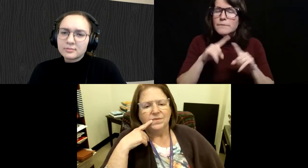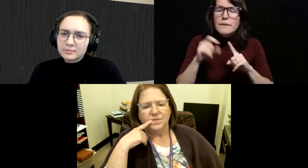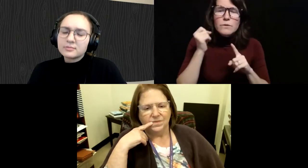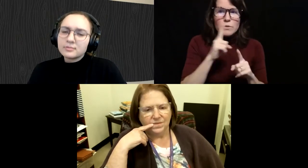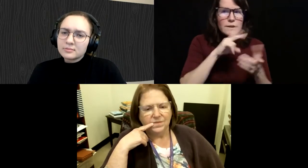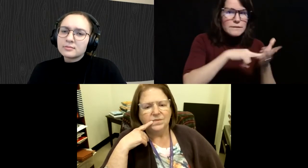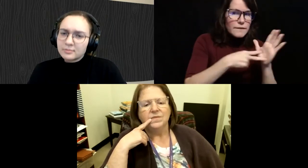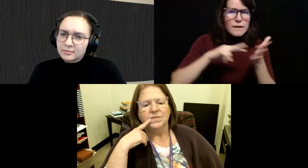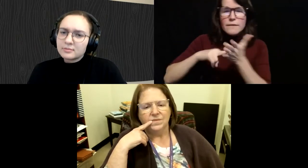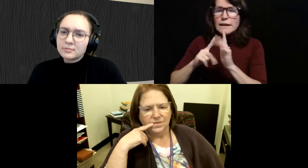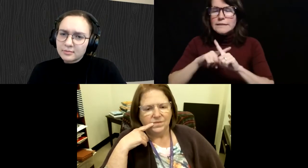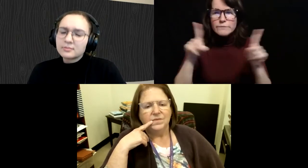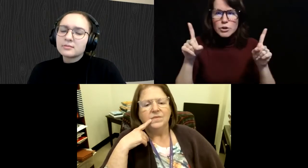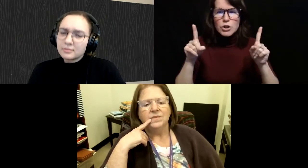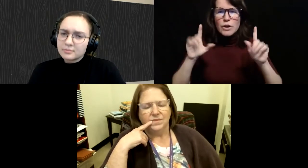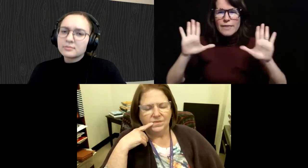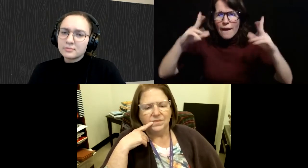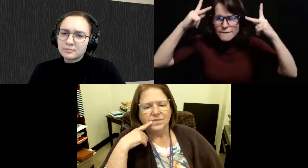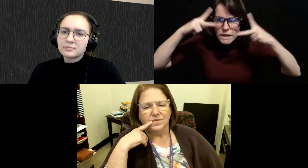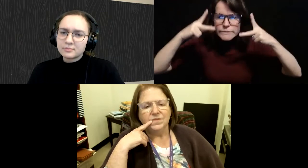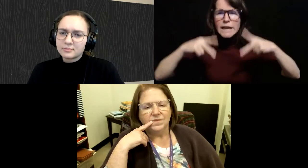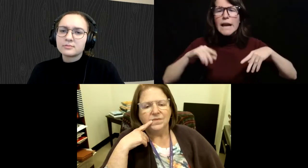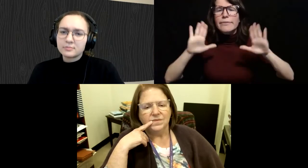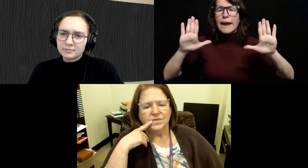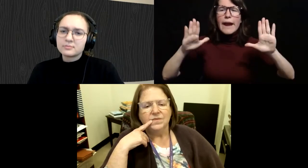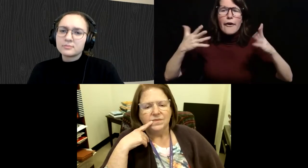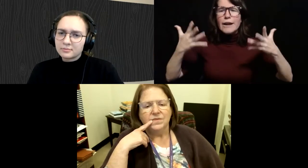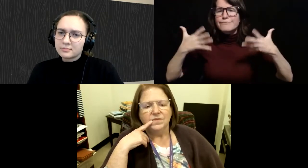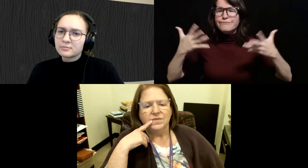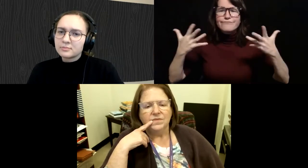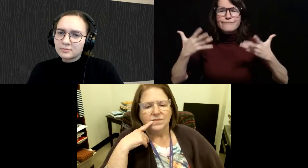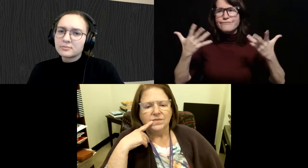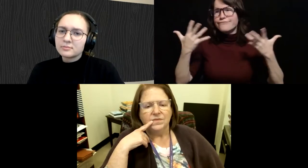It's conceptually, it's the same, but it's defined differently. It's a philosophy.